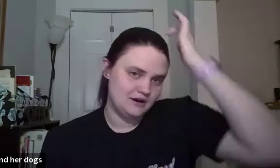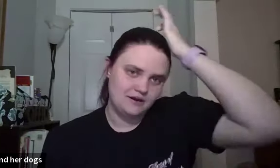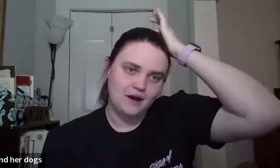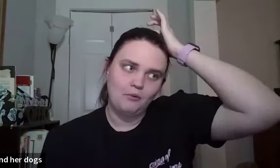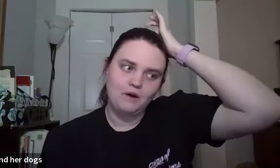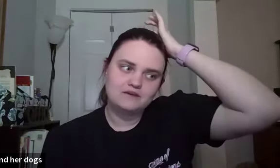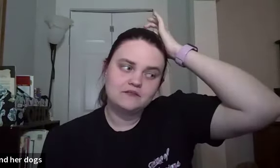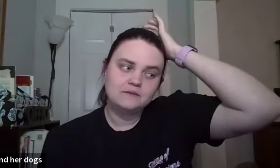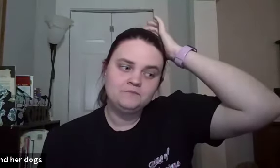shark.